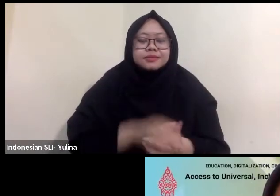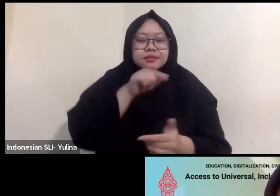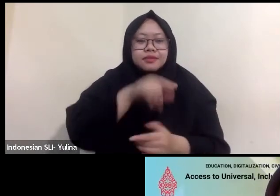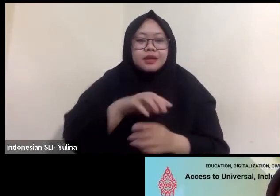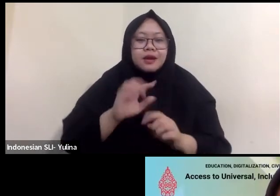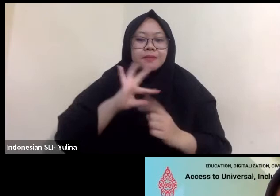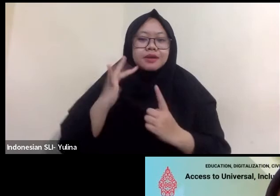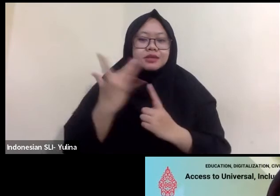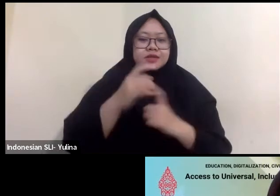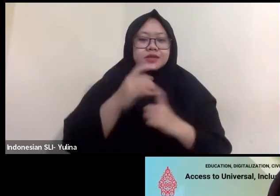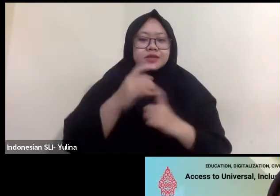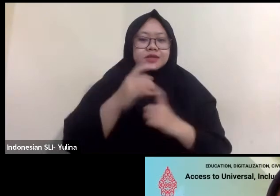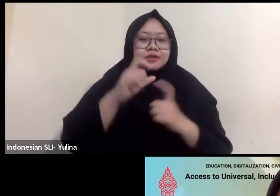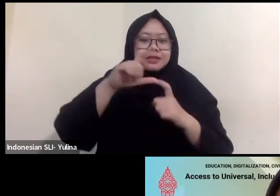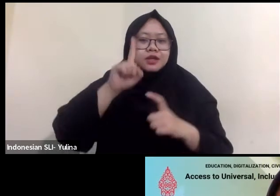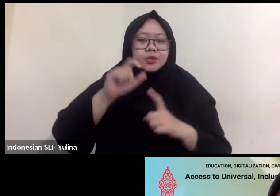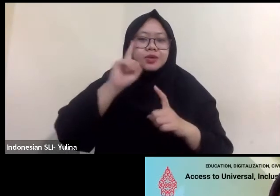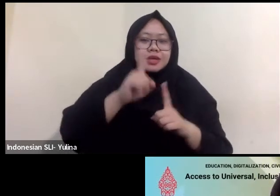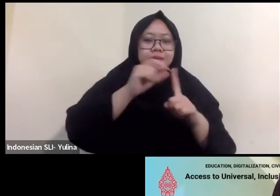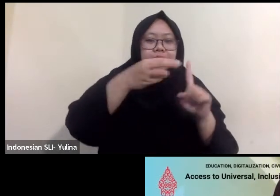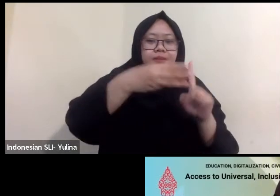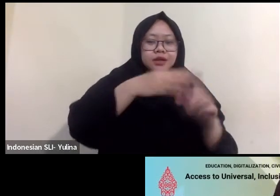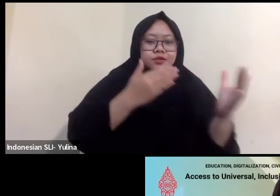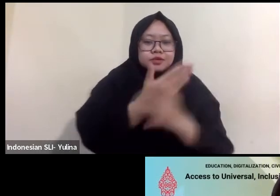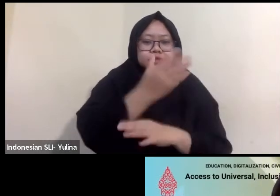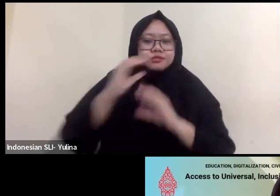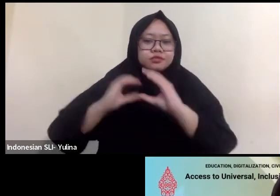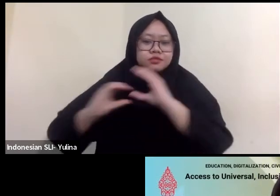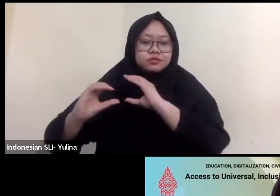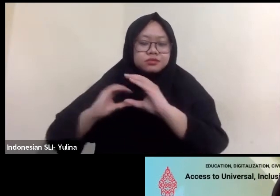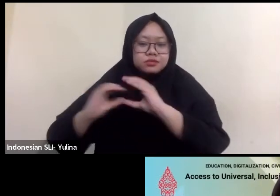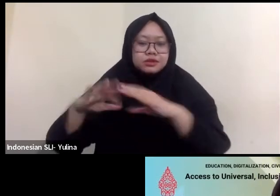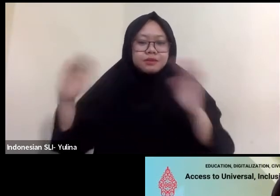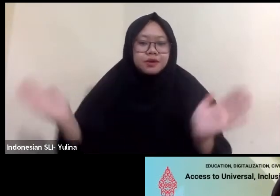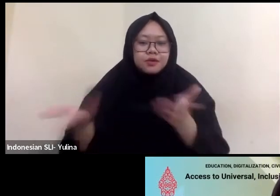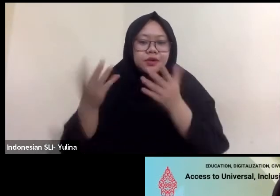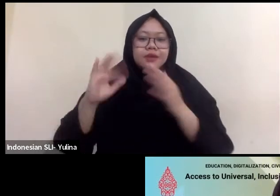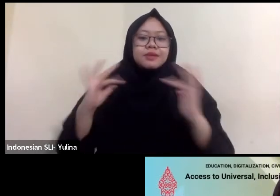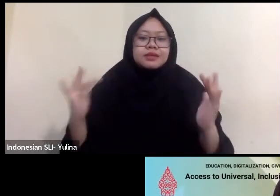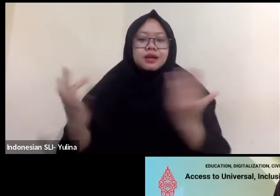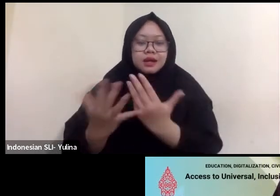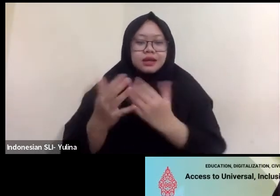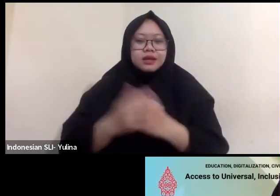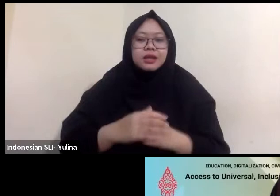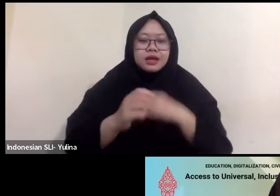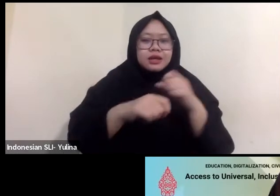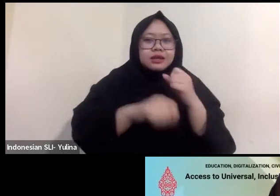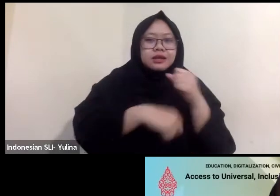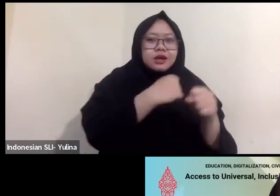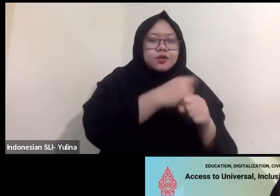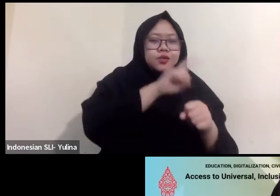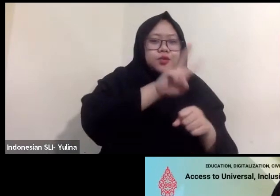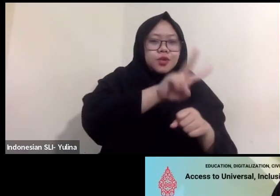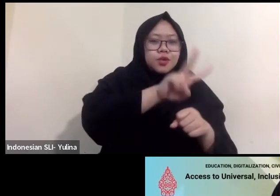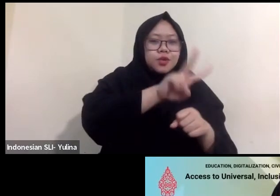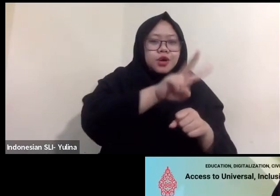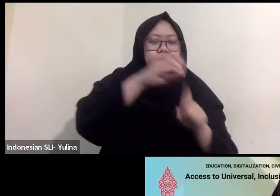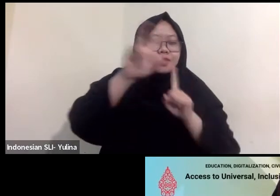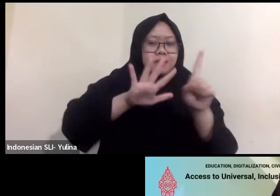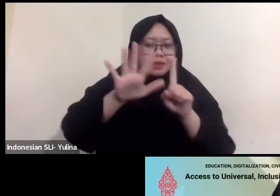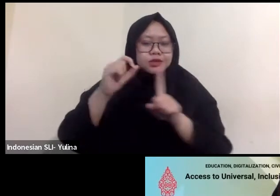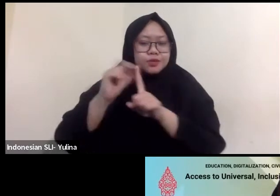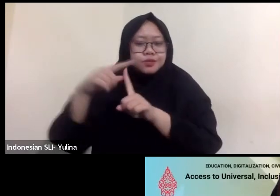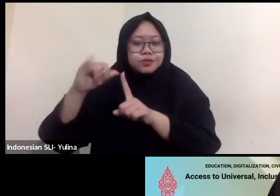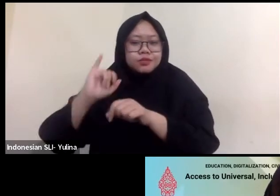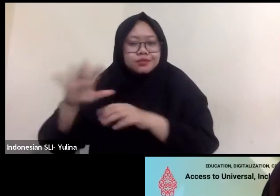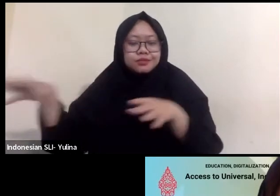has been engaged in several initiatives within Save the Children Indonesia to promote the child and youth participation in decision-making. Putri